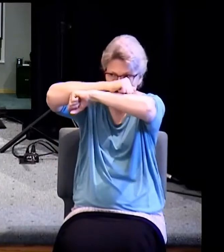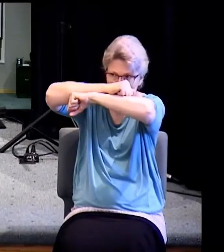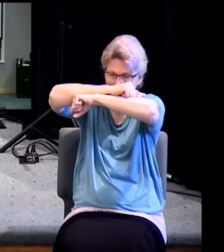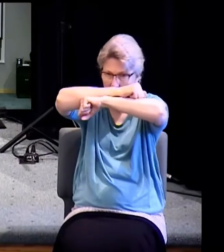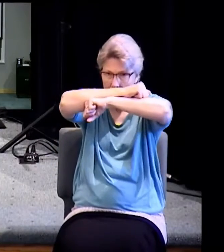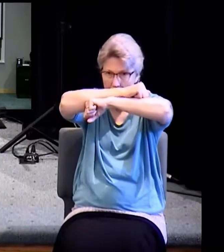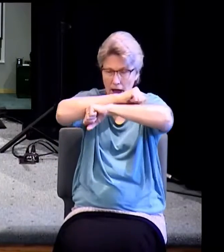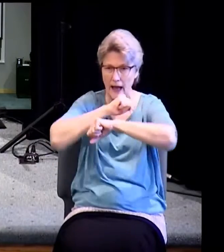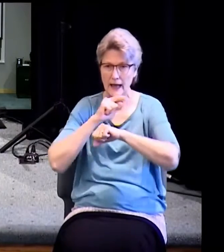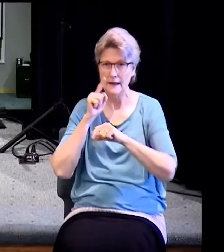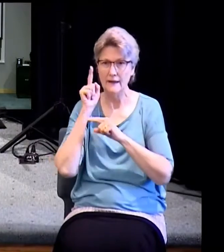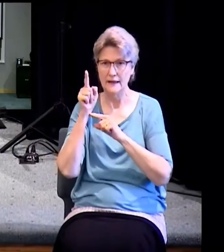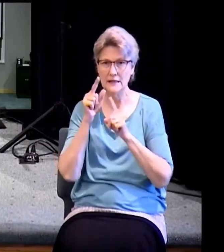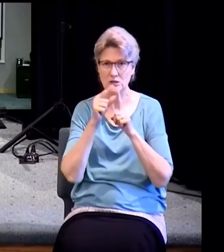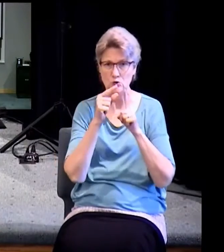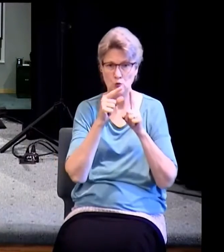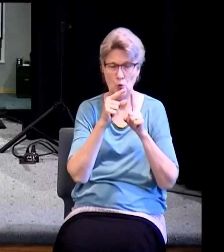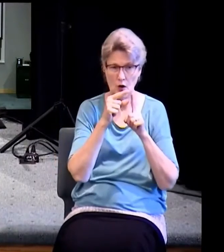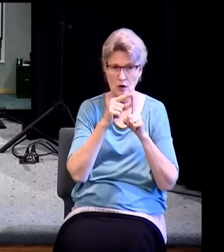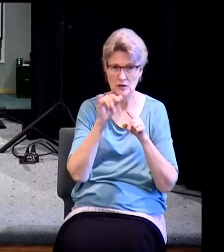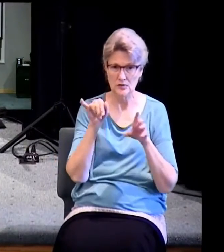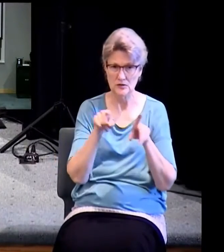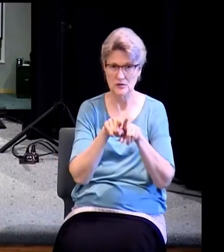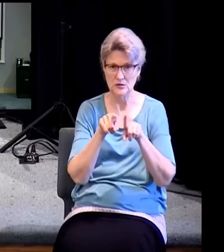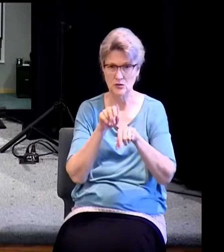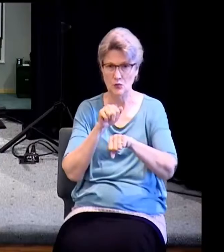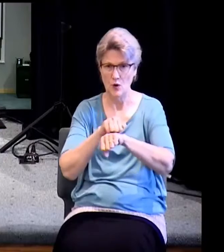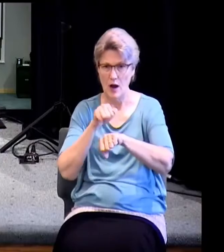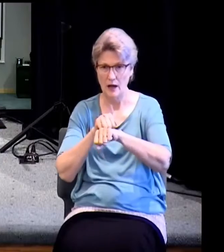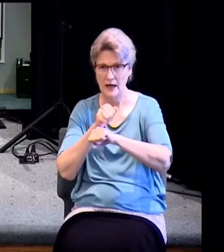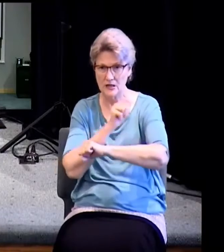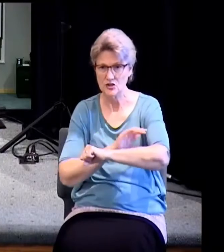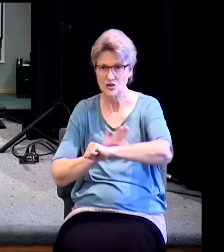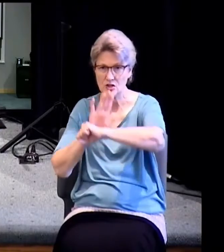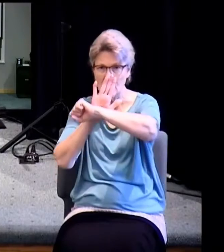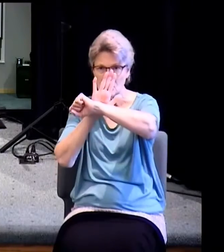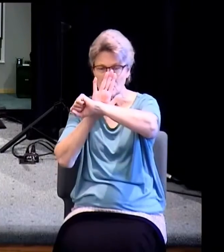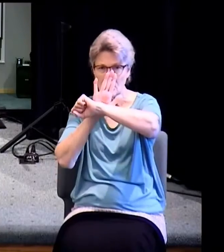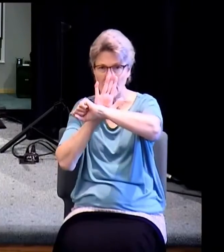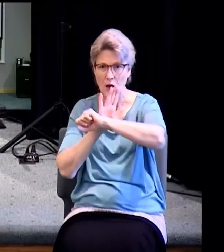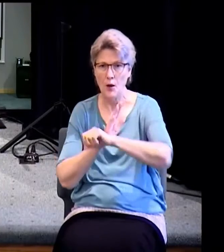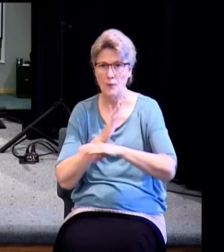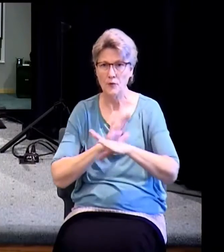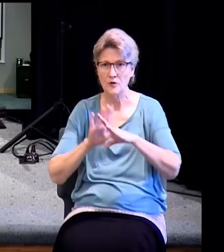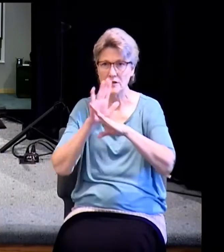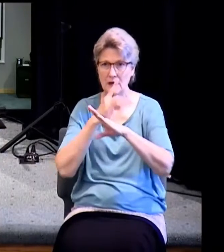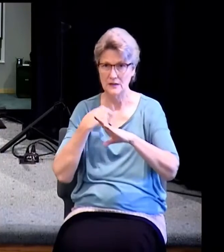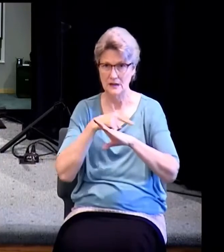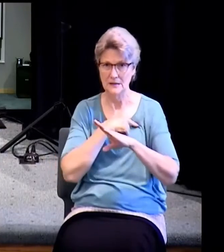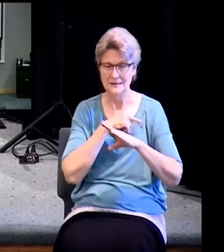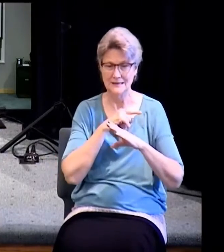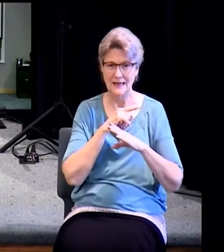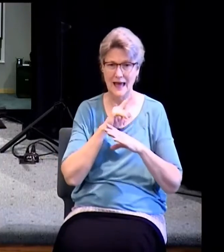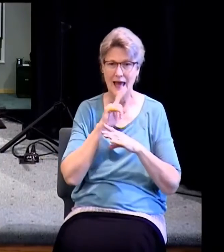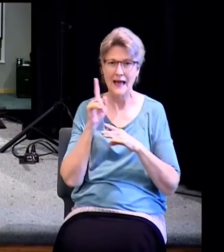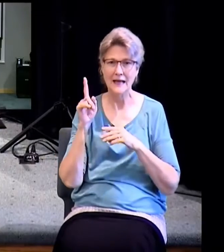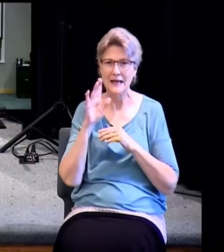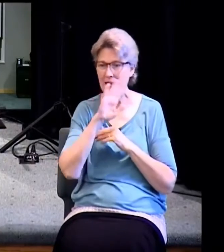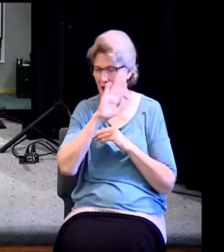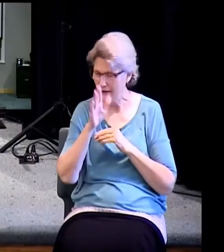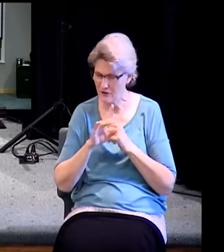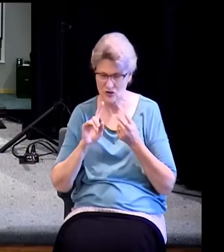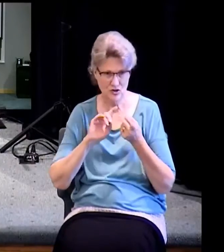also my rock and my shelter. It will keep us, and it never changes.